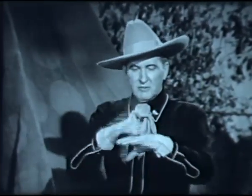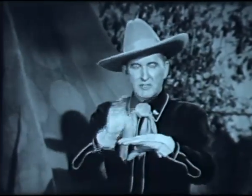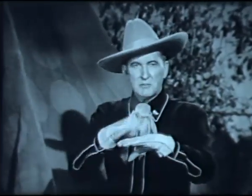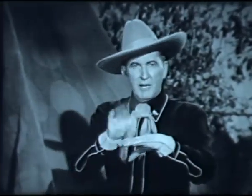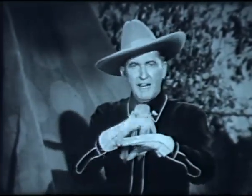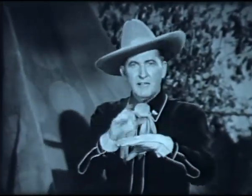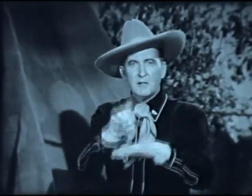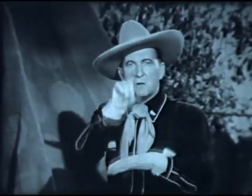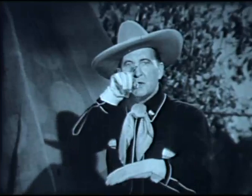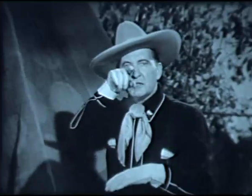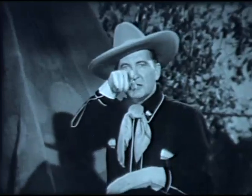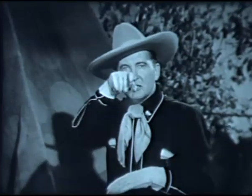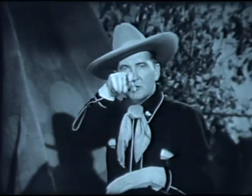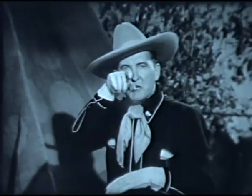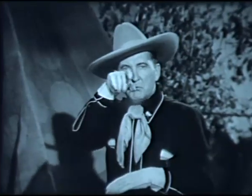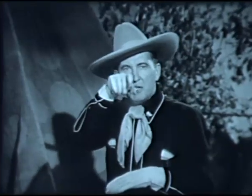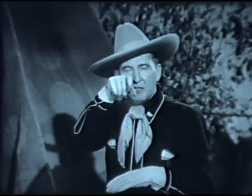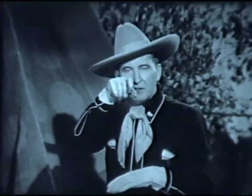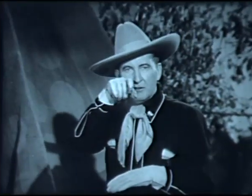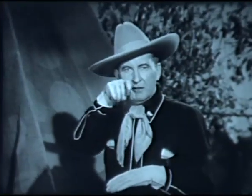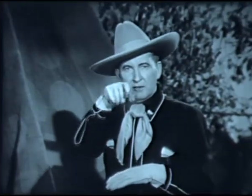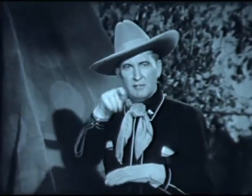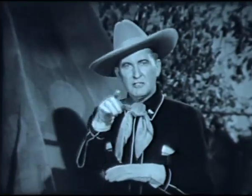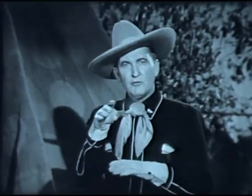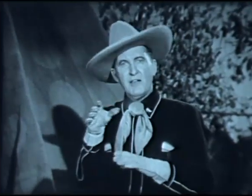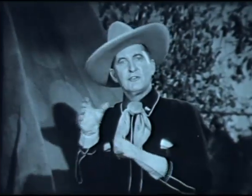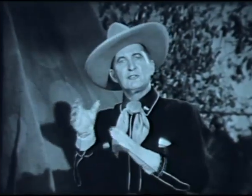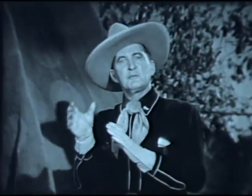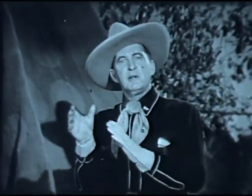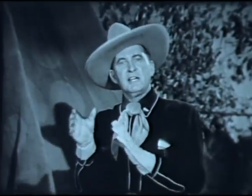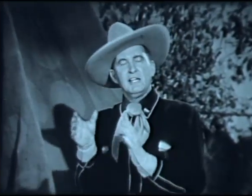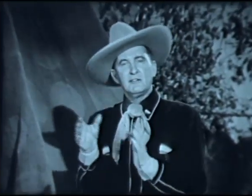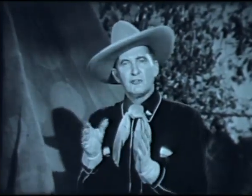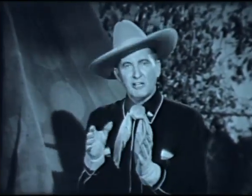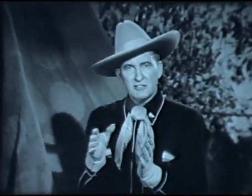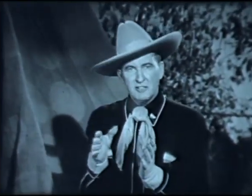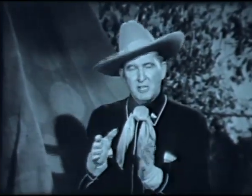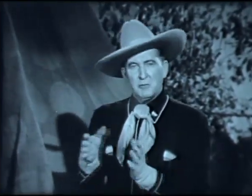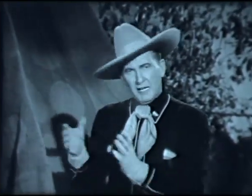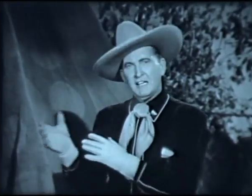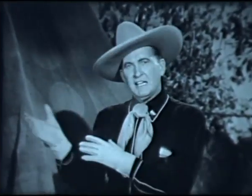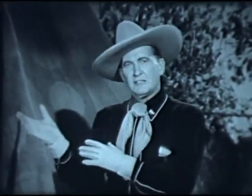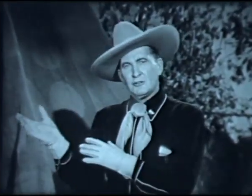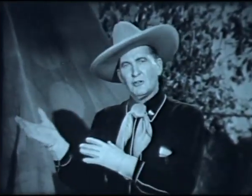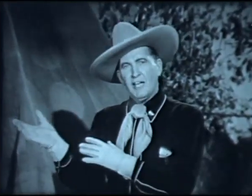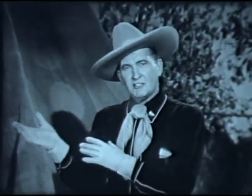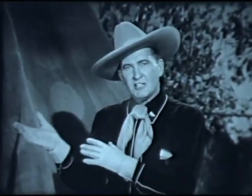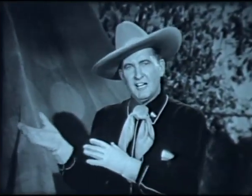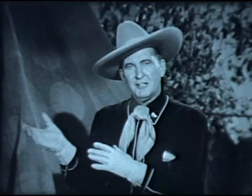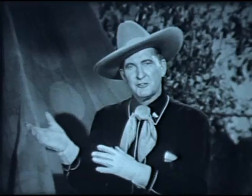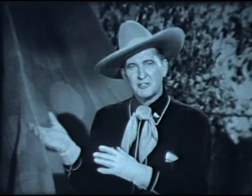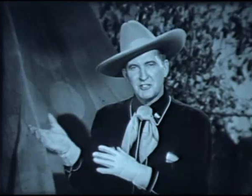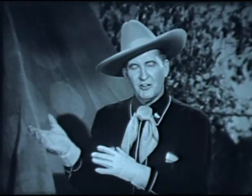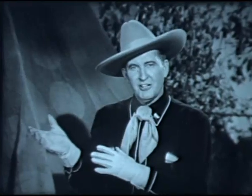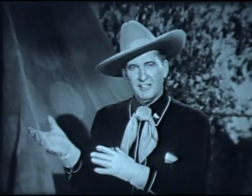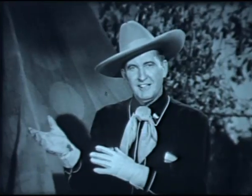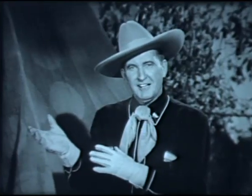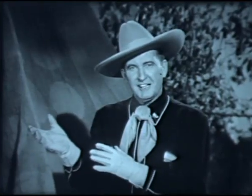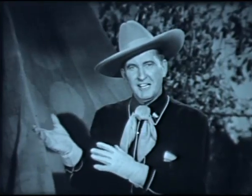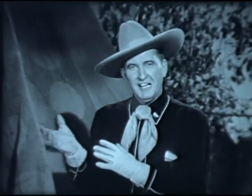he's black, and had this great beak. Now, this raven used to play a lot of tricks, but I'll let Ulachi tell you the story, and then